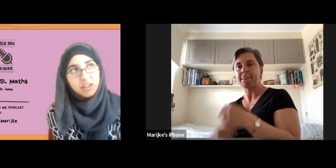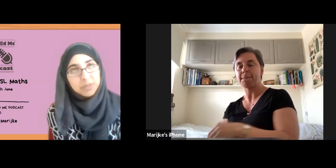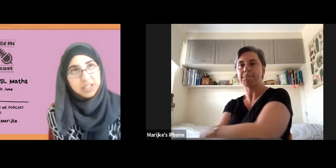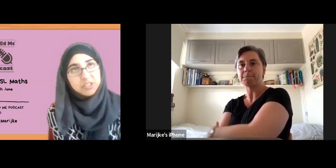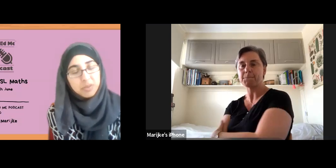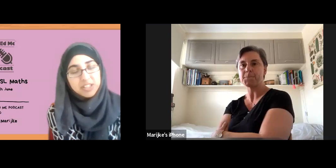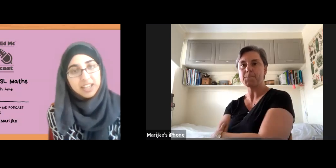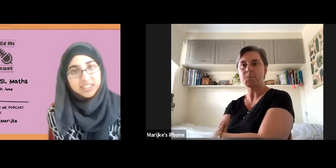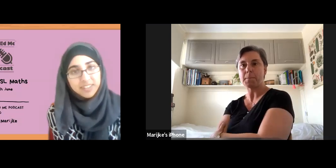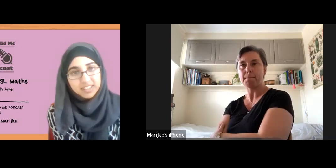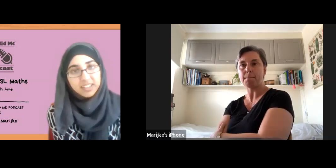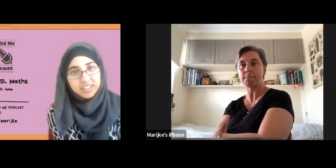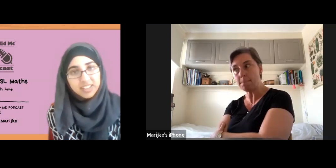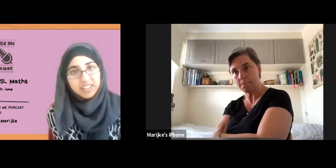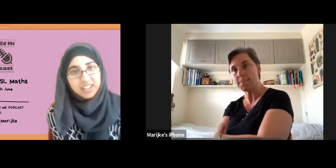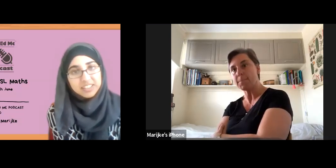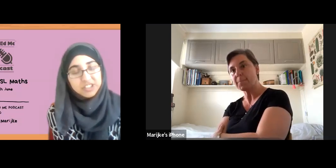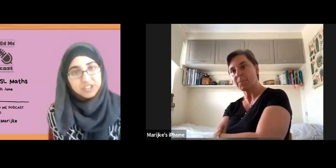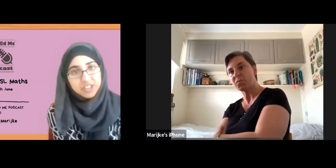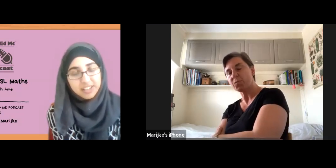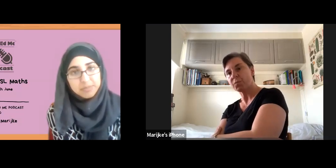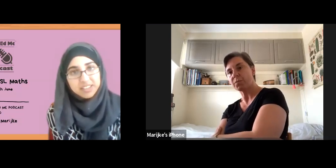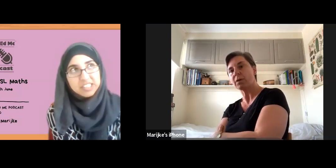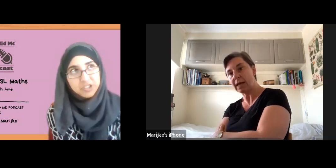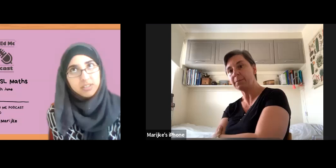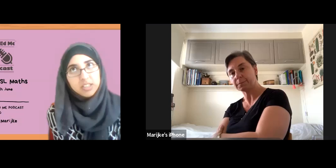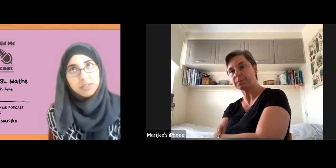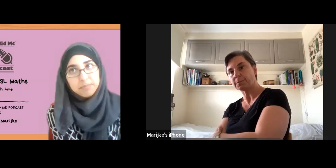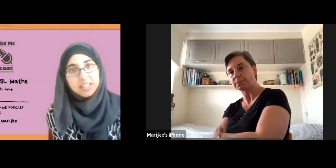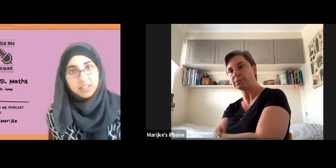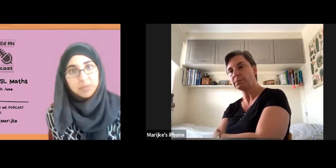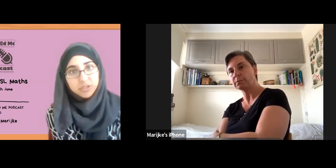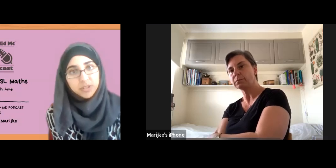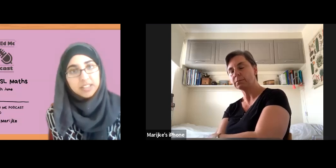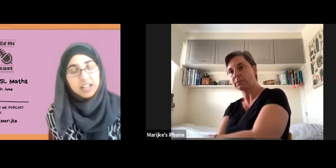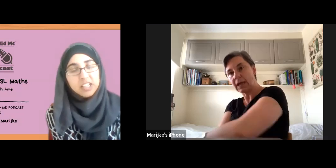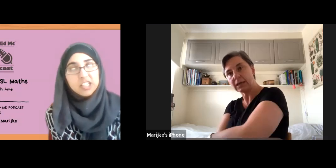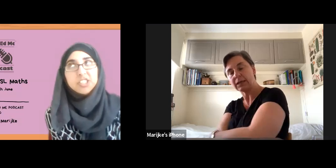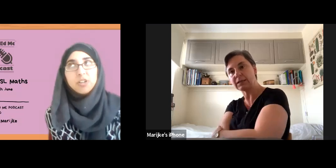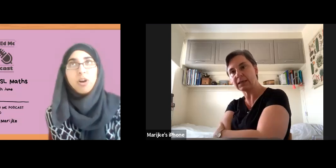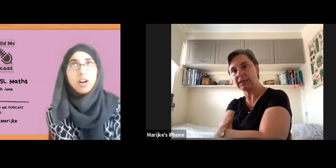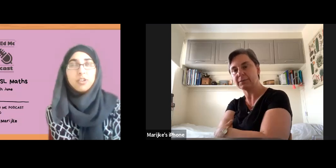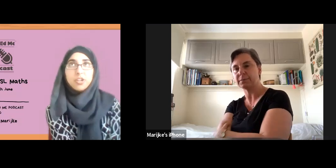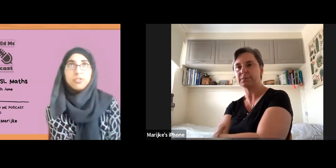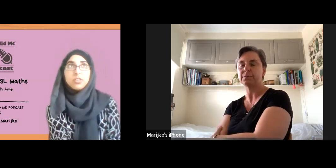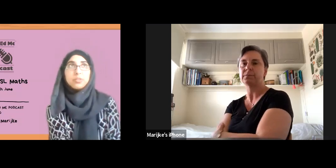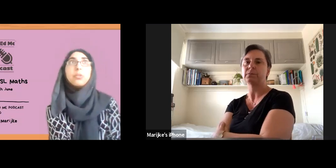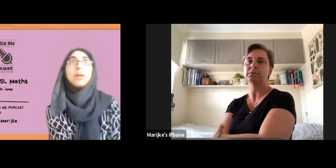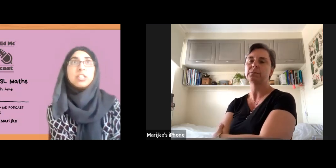be able to communicate directly, and it's such a shame that there's not many other people doing that. Yeah, so exactly. So the work that you're doing